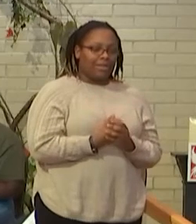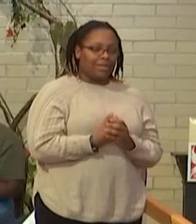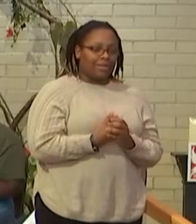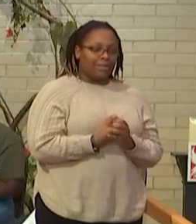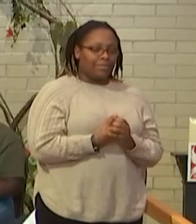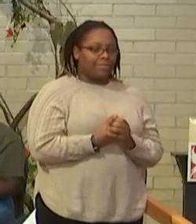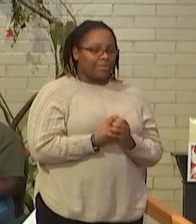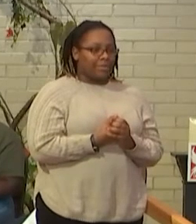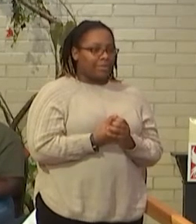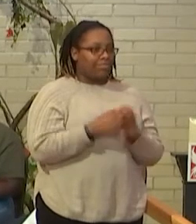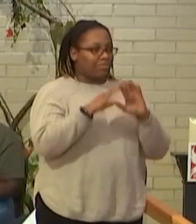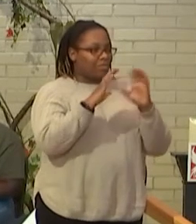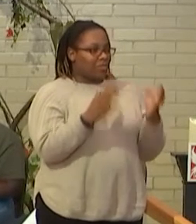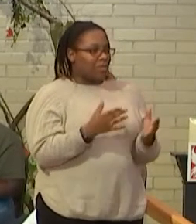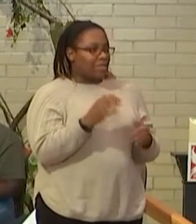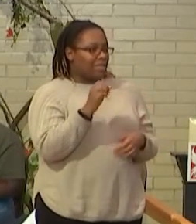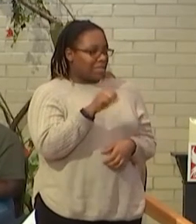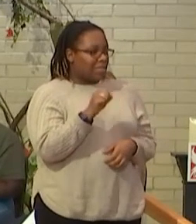overall, yes, I am doing well.